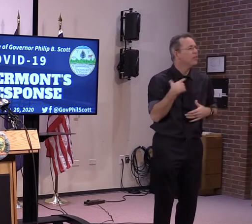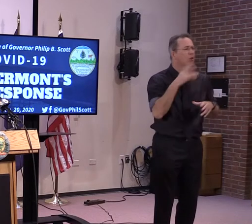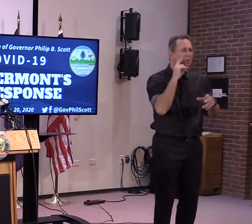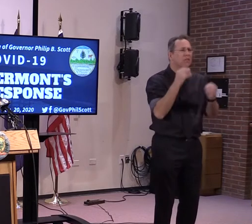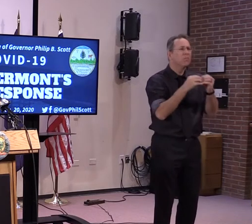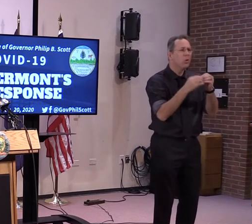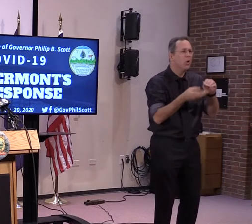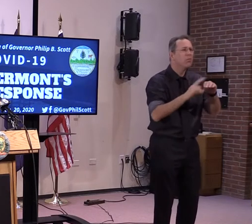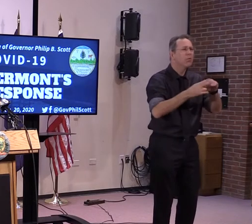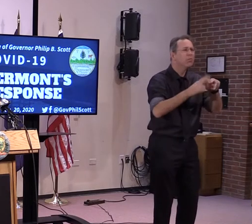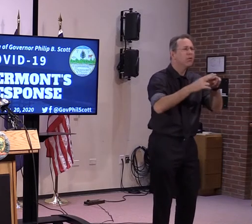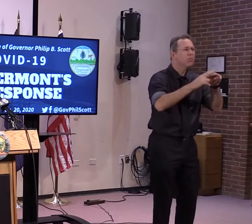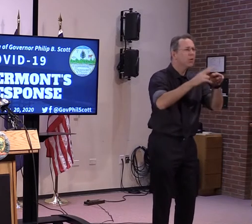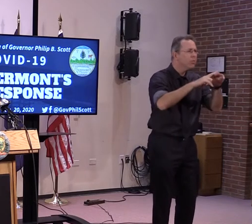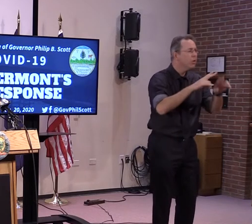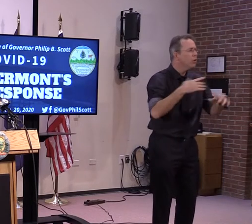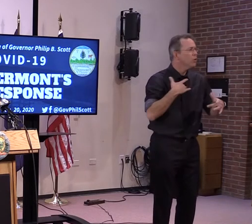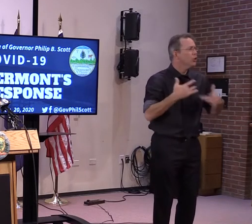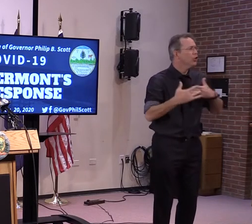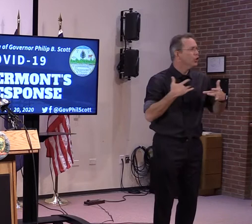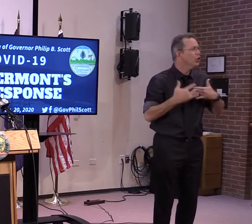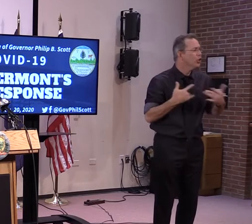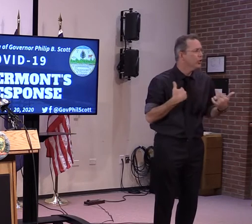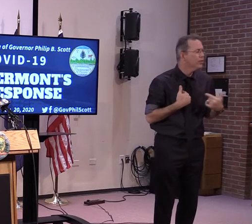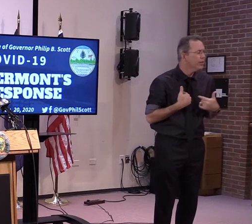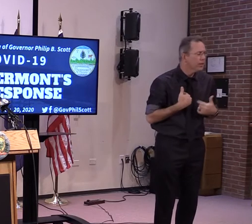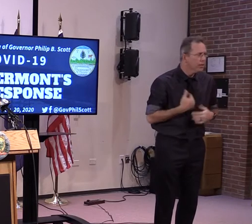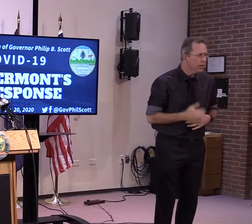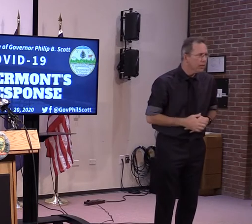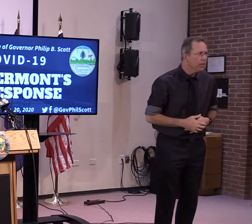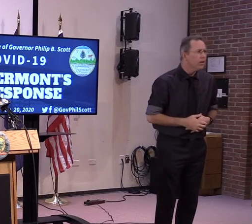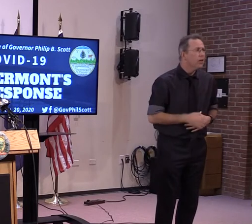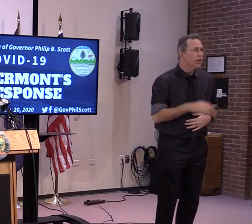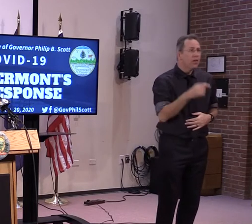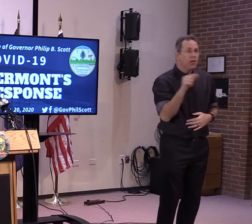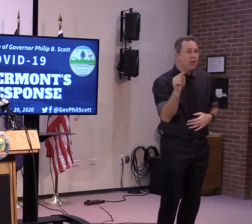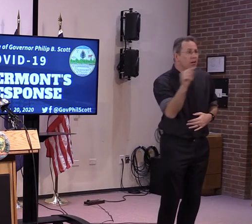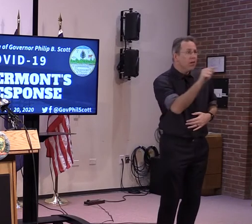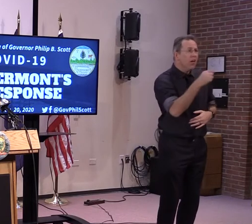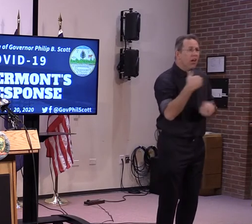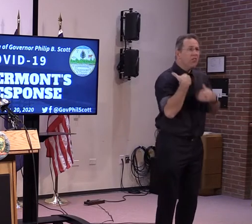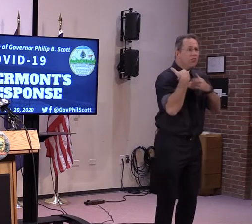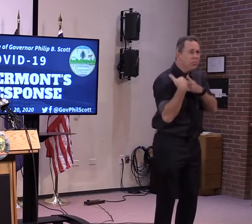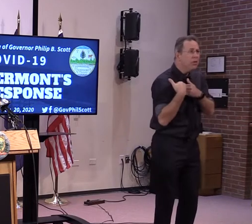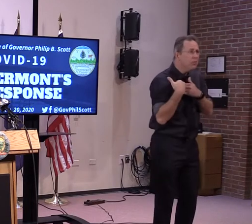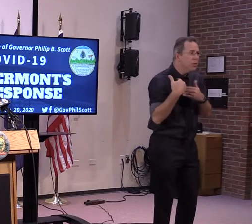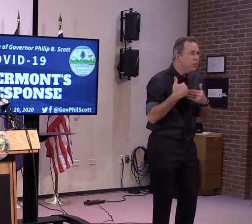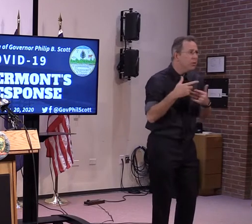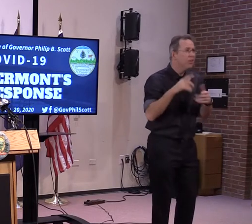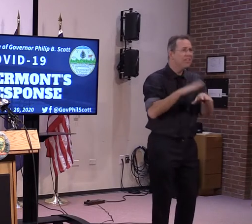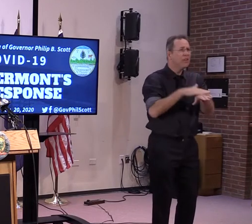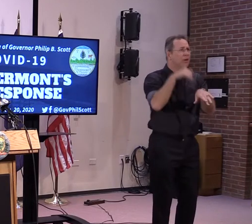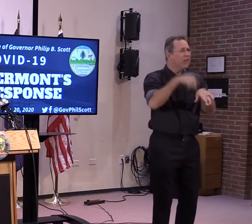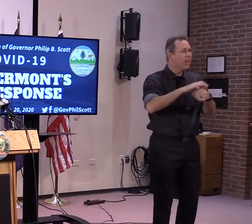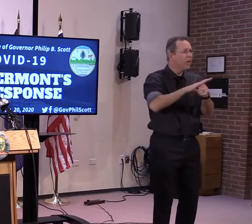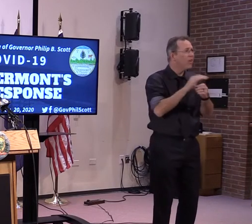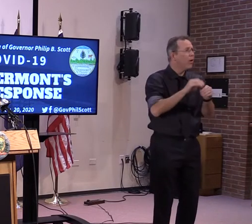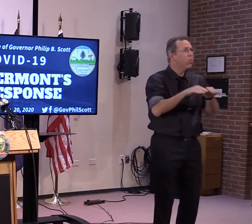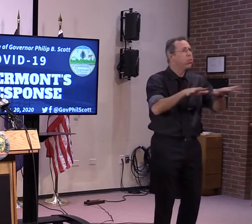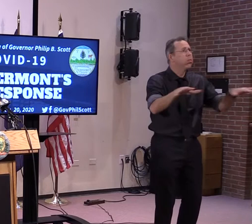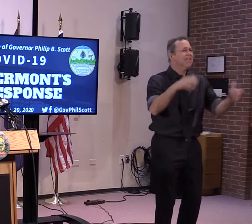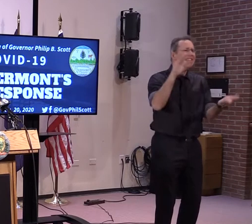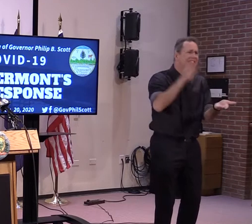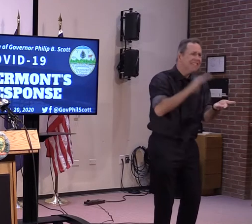growth. Every single one of us has a responsibility to help slow this down, protect our loved ones, and preserve